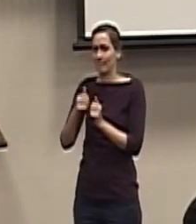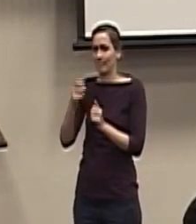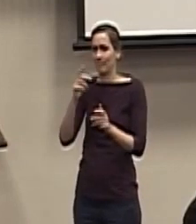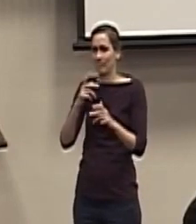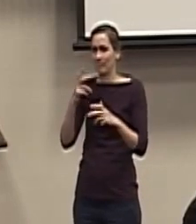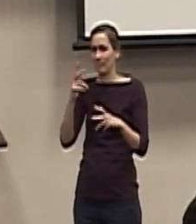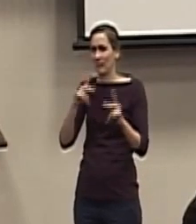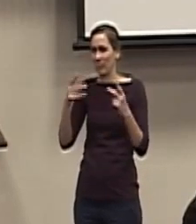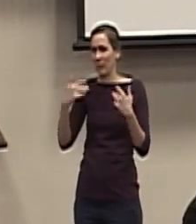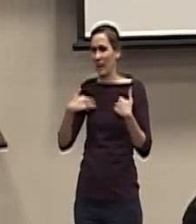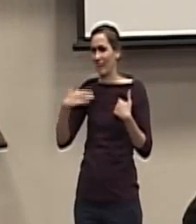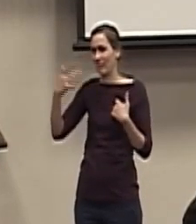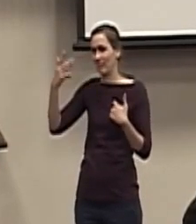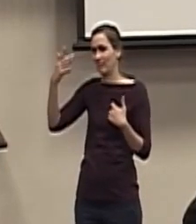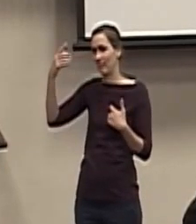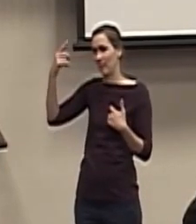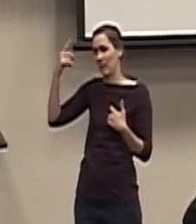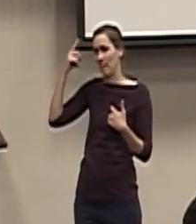with